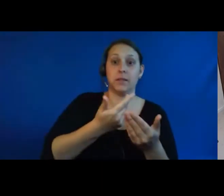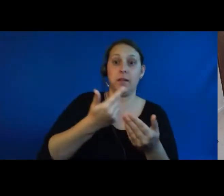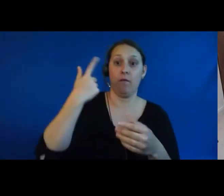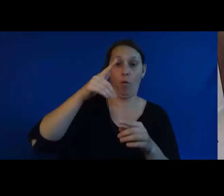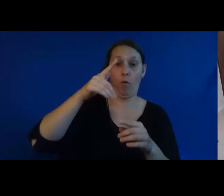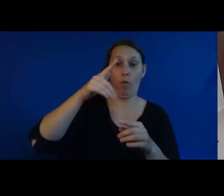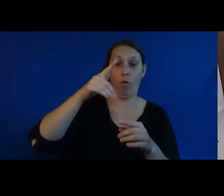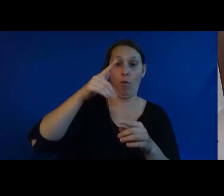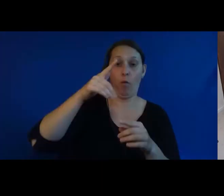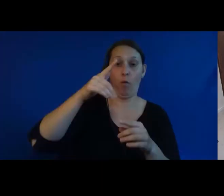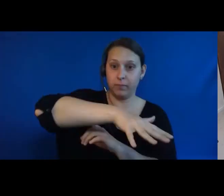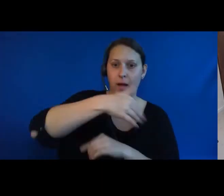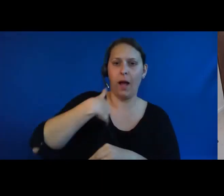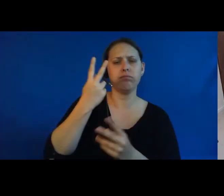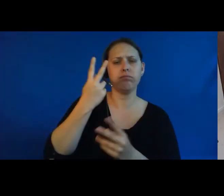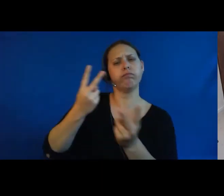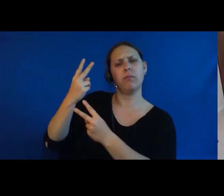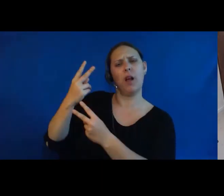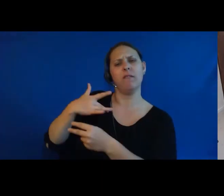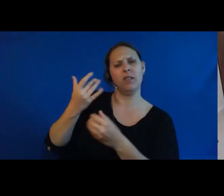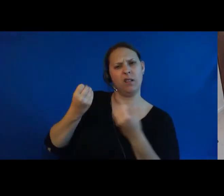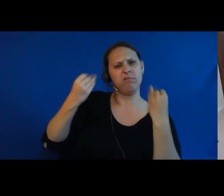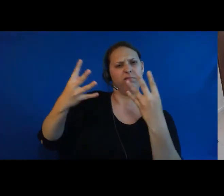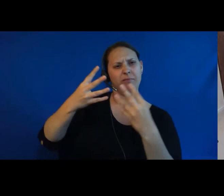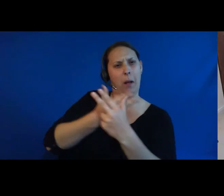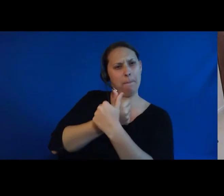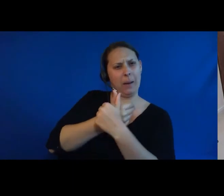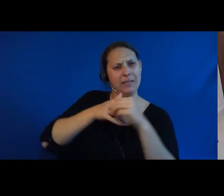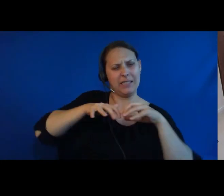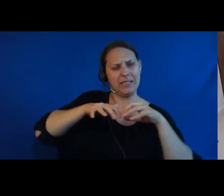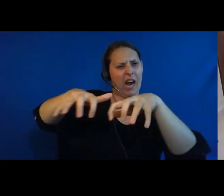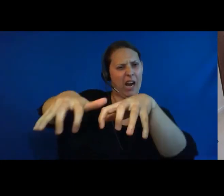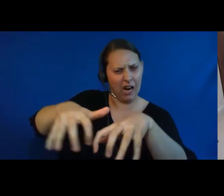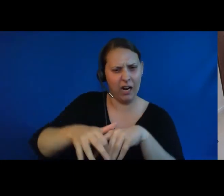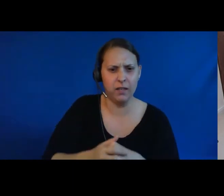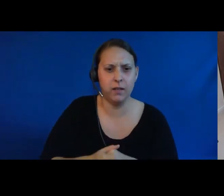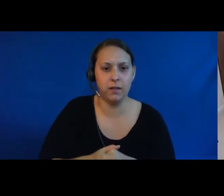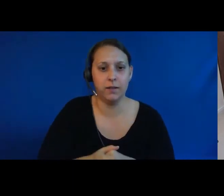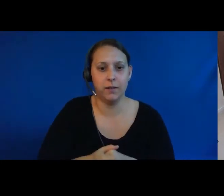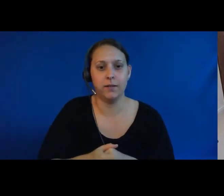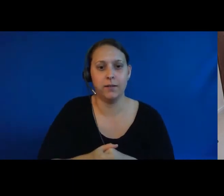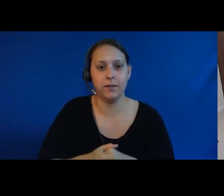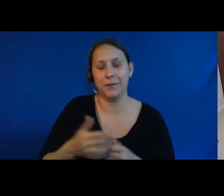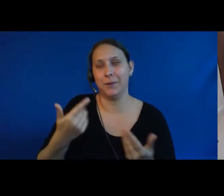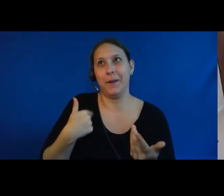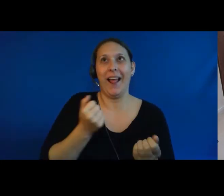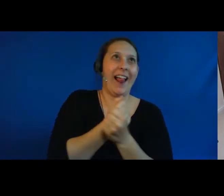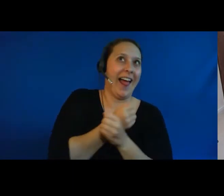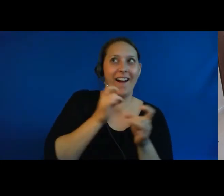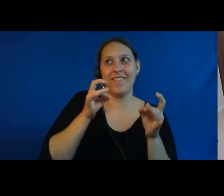ground. There is still a lot of bunnies. Yeah, so we have a love-hate relationship with the